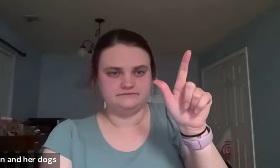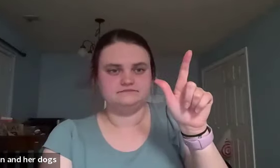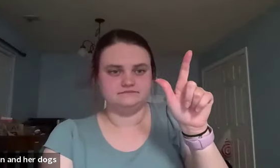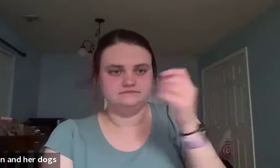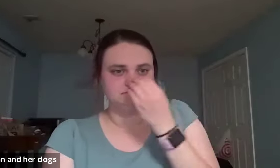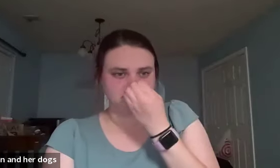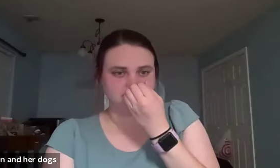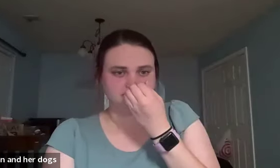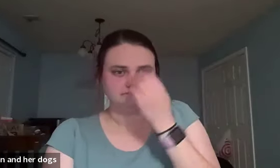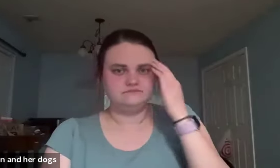A-P-R-I-L.